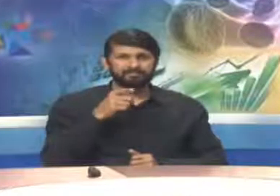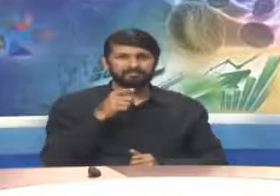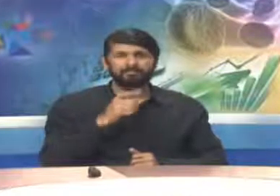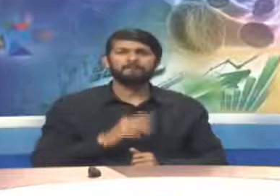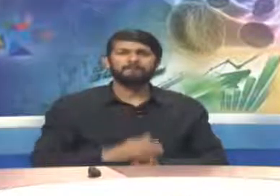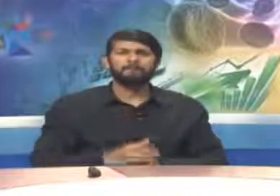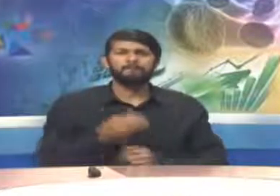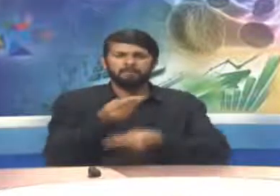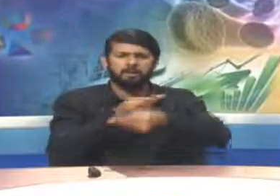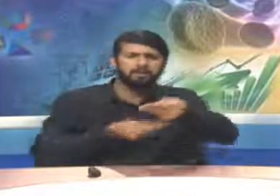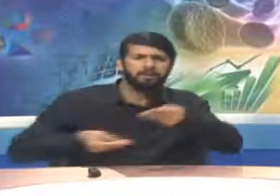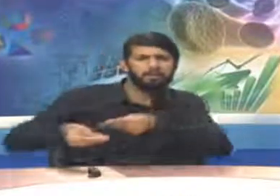Third is